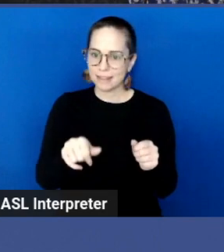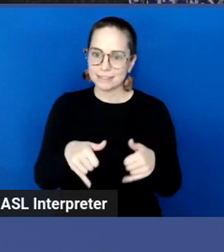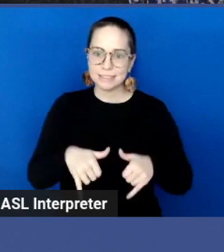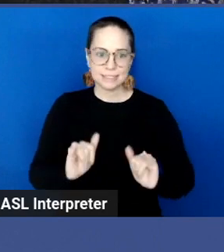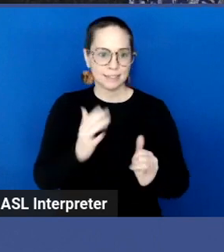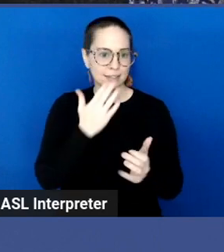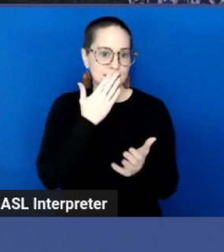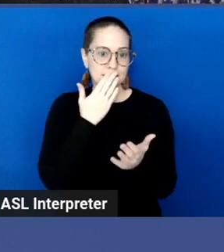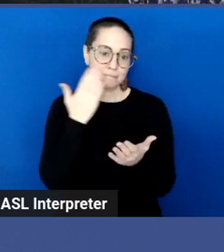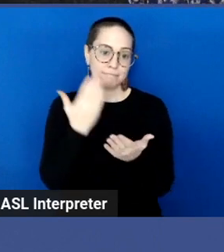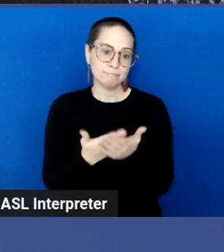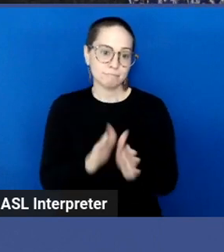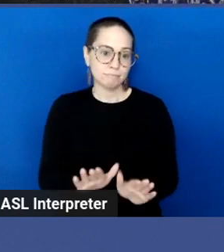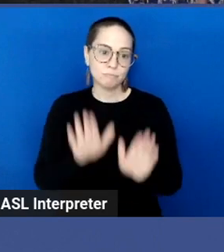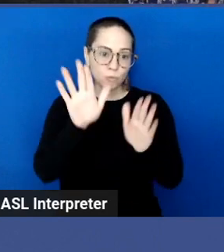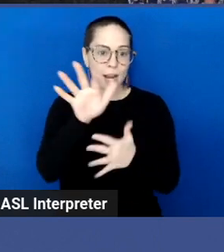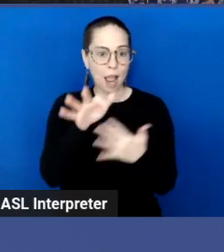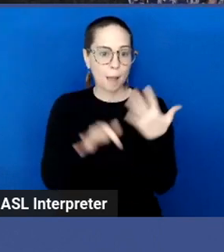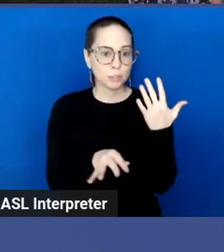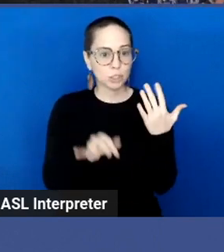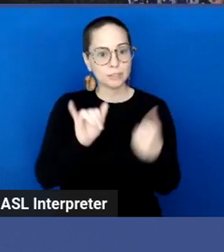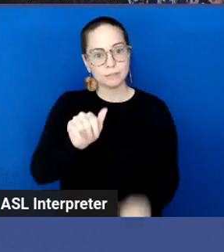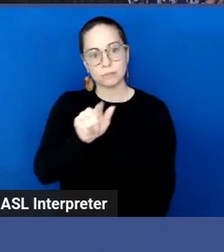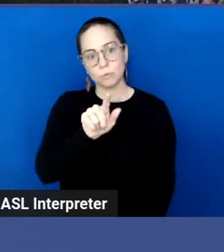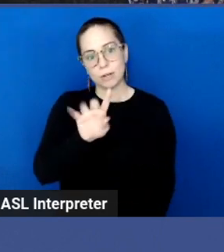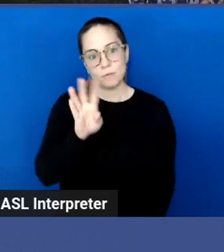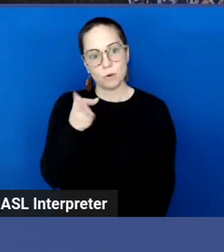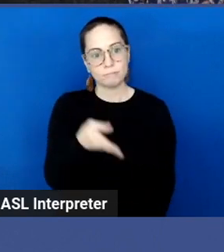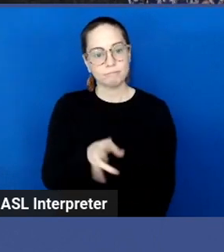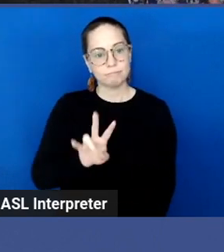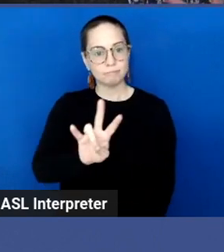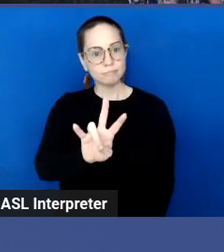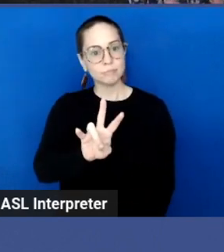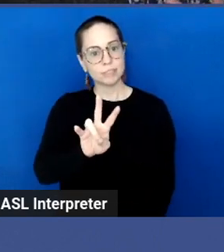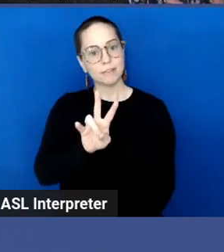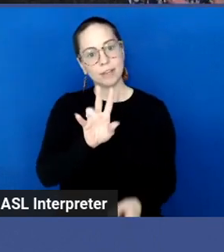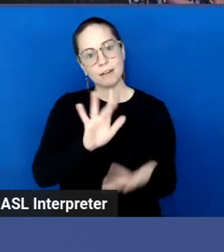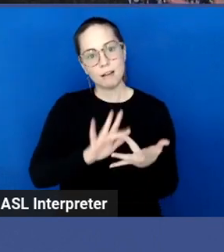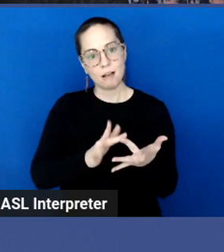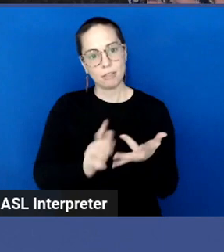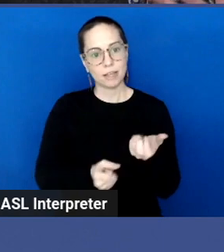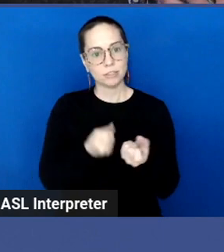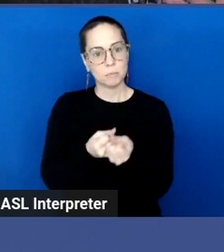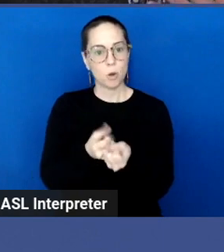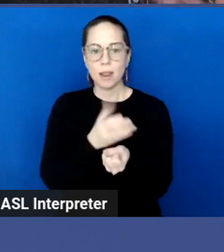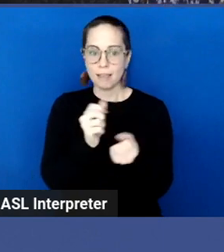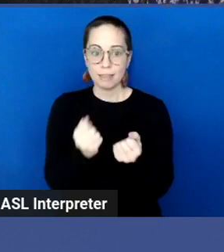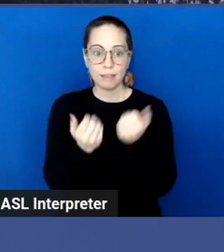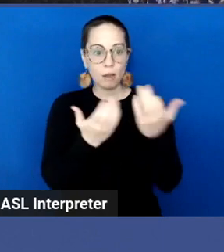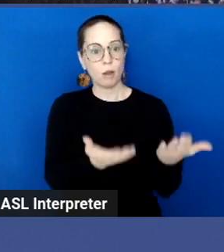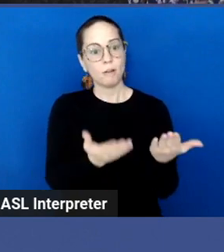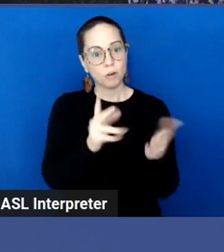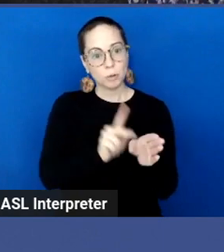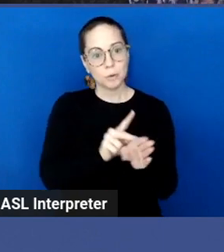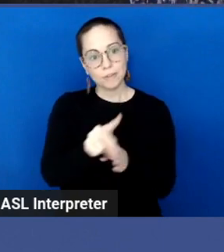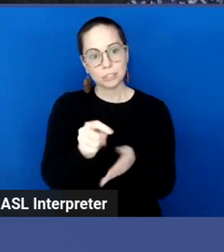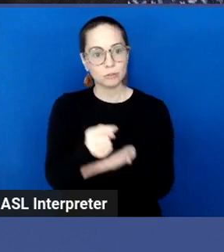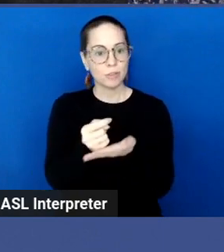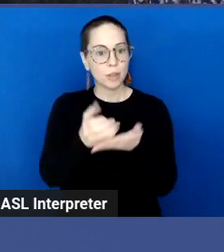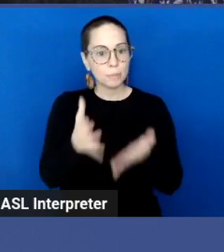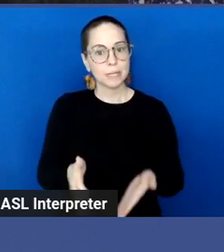option. It provides 24/7 support online, and they offer professional therapy as